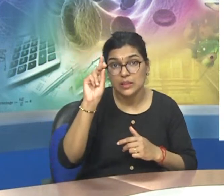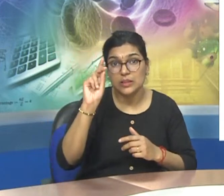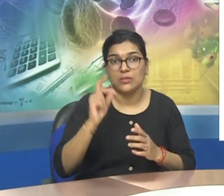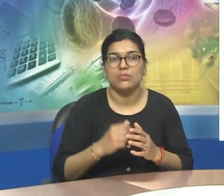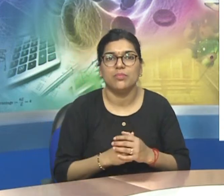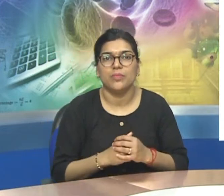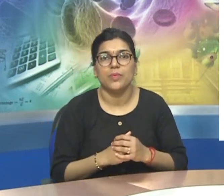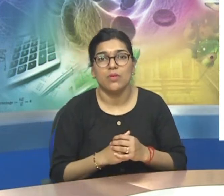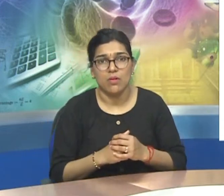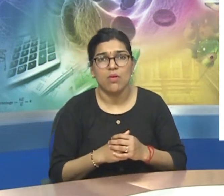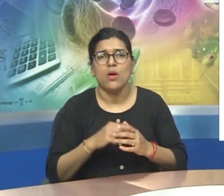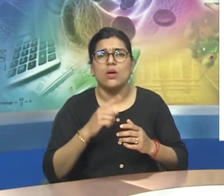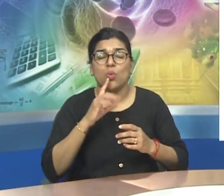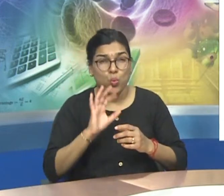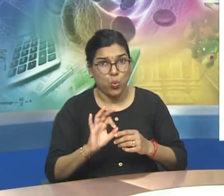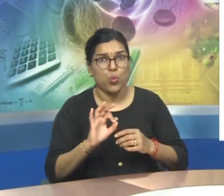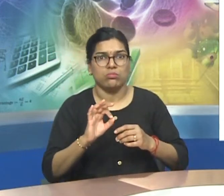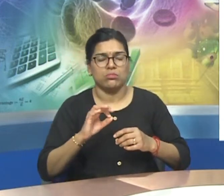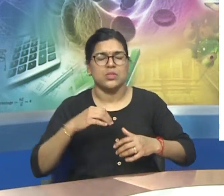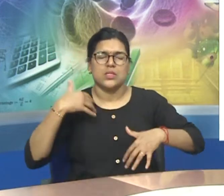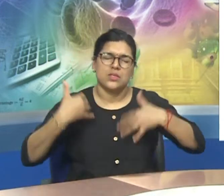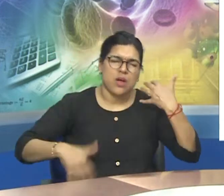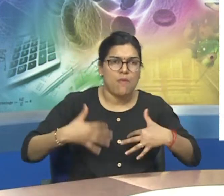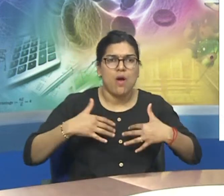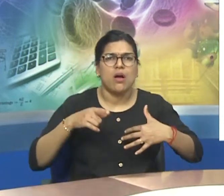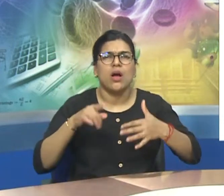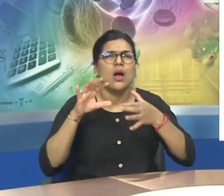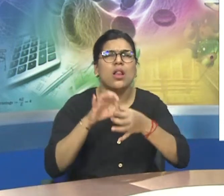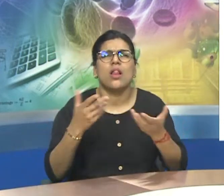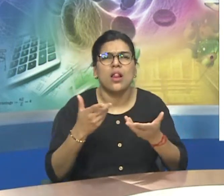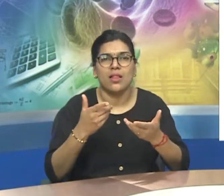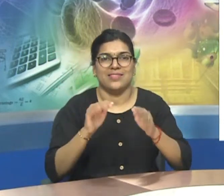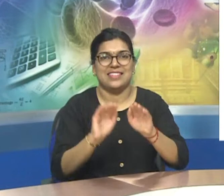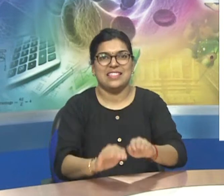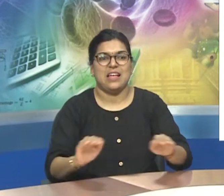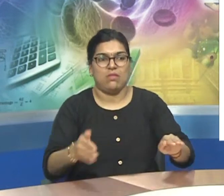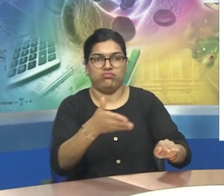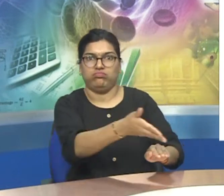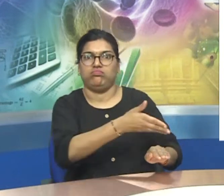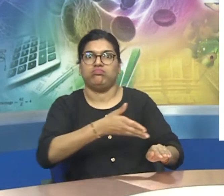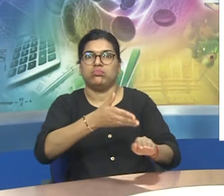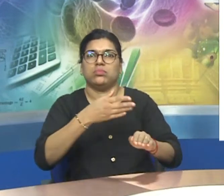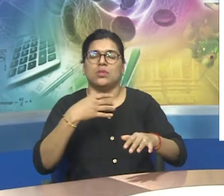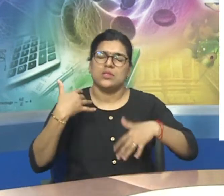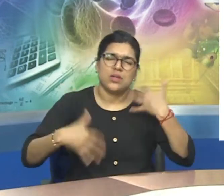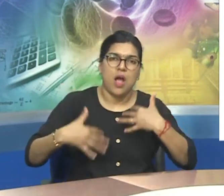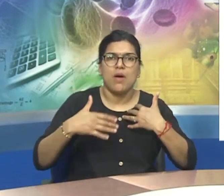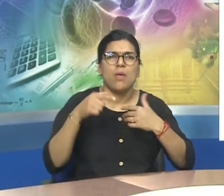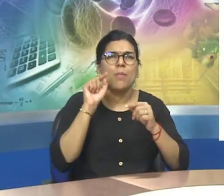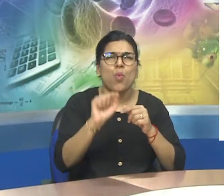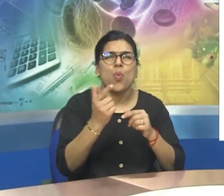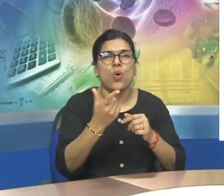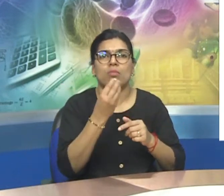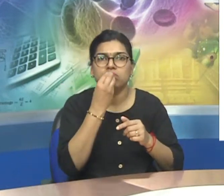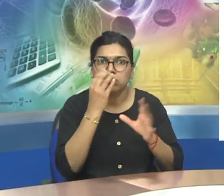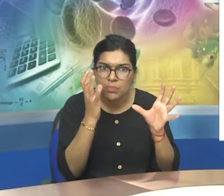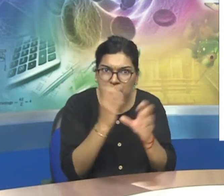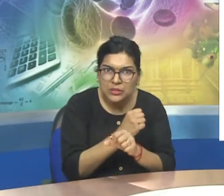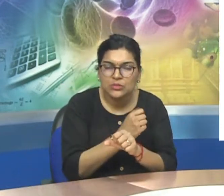and then second, fill up, dash are the worst sufferer. So you can see